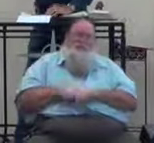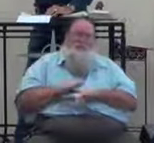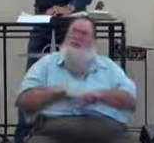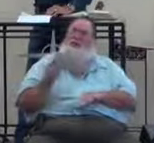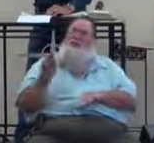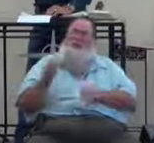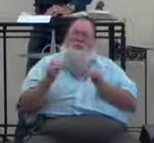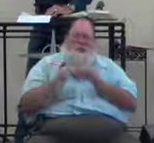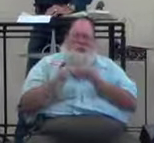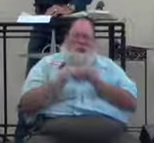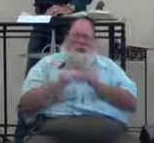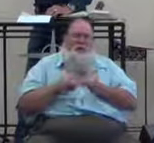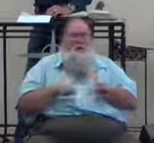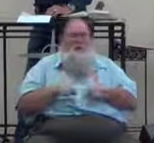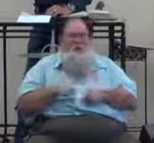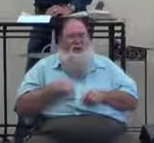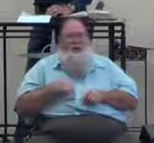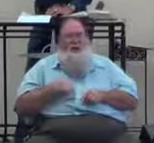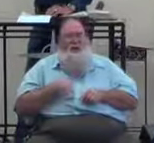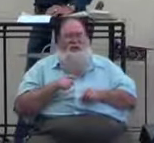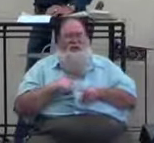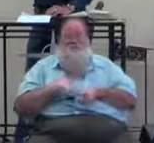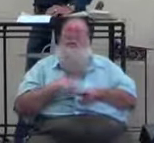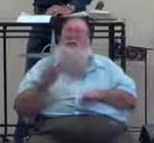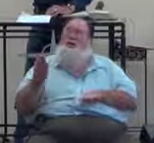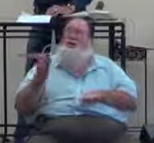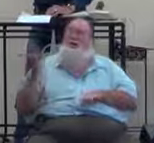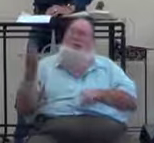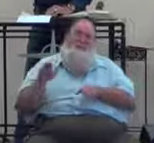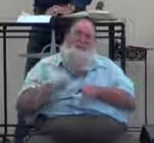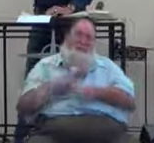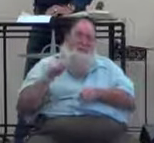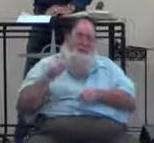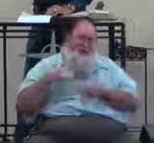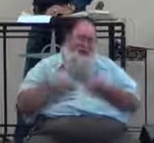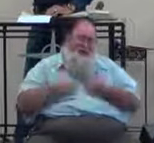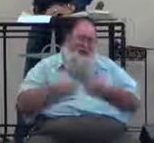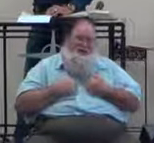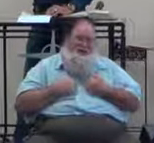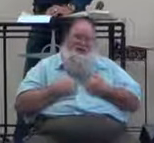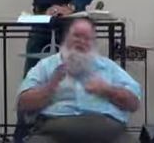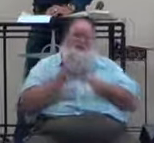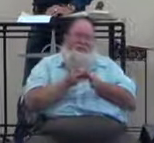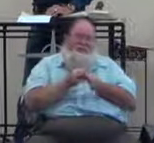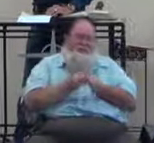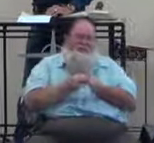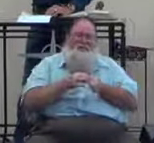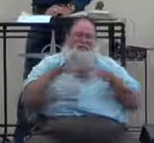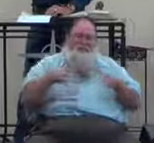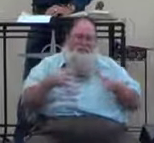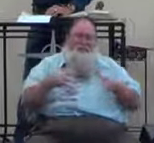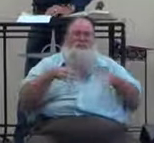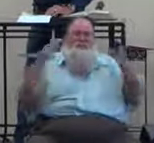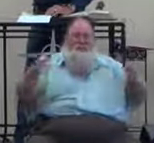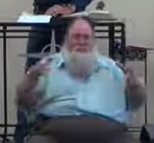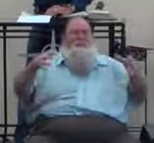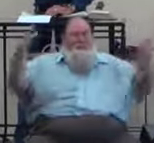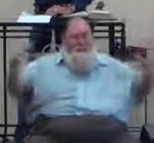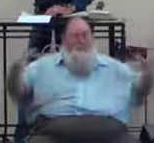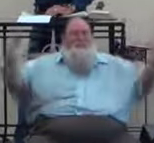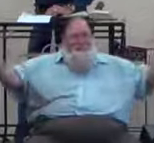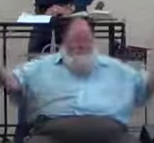did, he would supply the need I had. And I had more faith, and it just keeps going and growing and growing. And that's what he